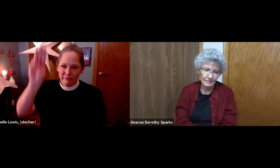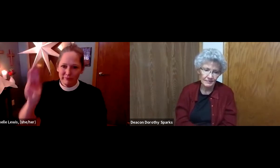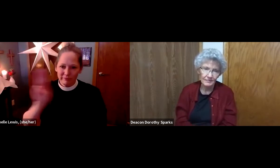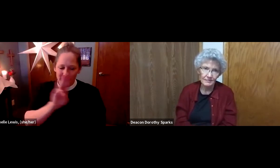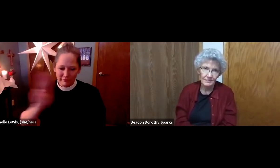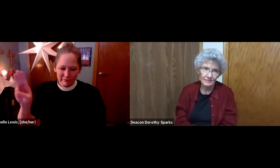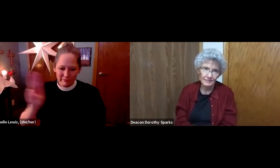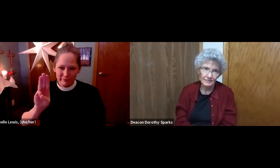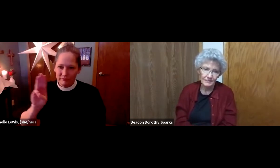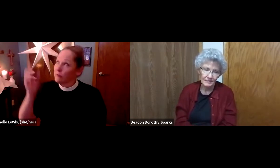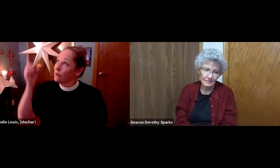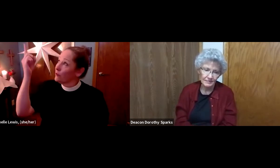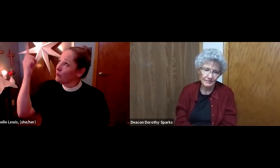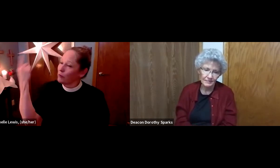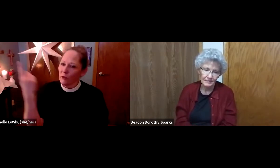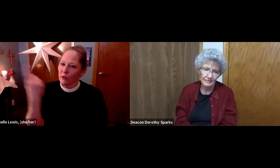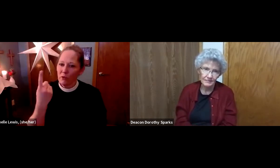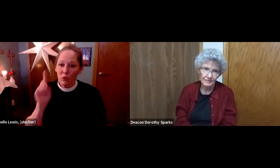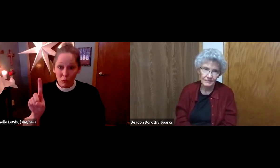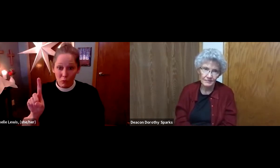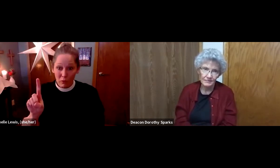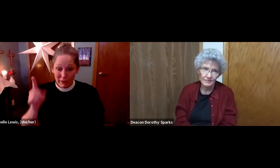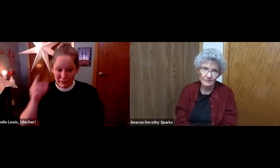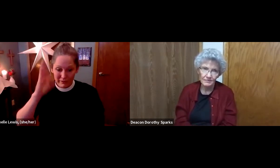Blessed be the Holy Trinity,